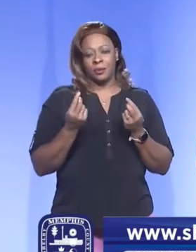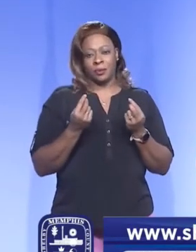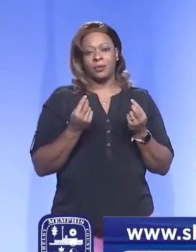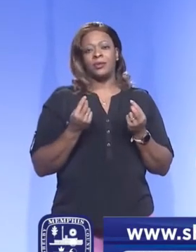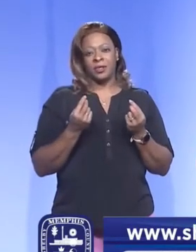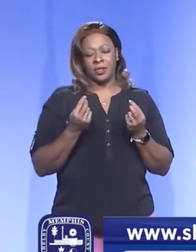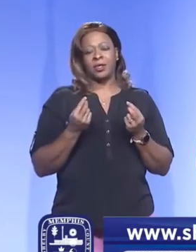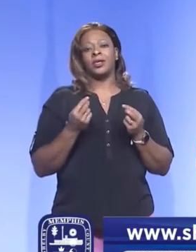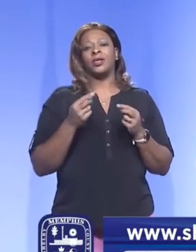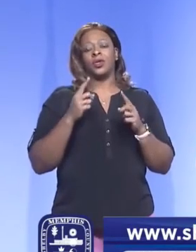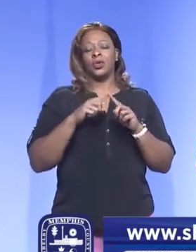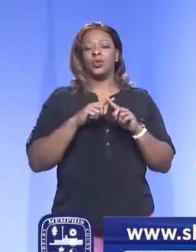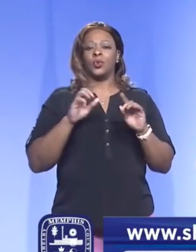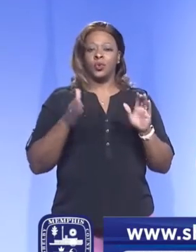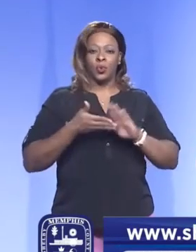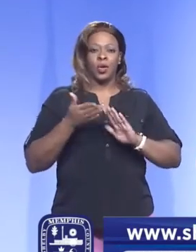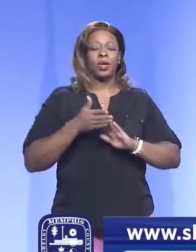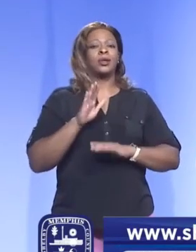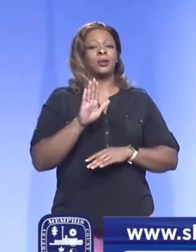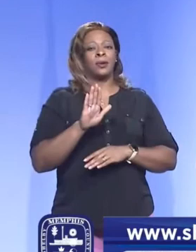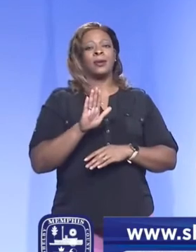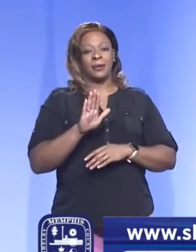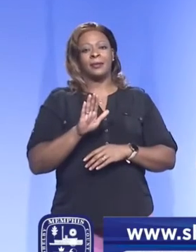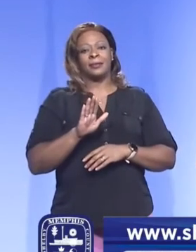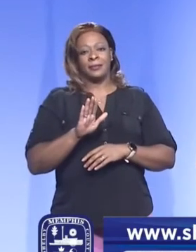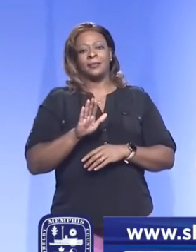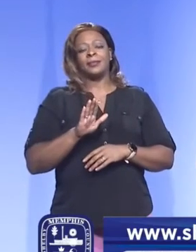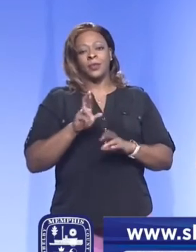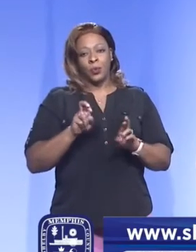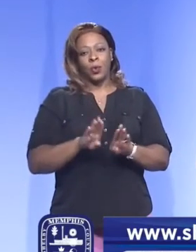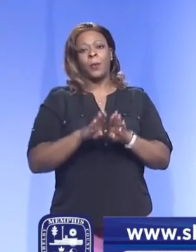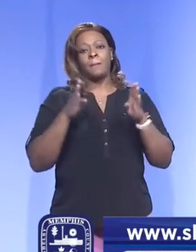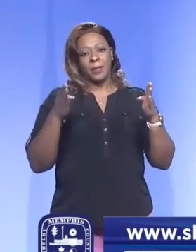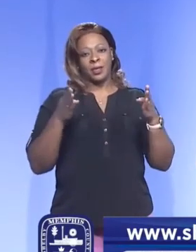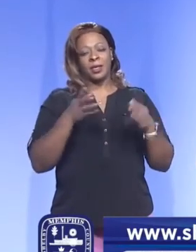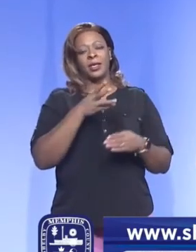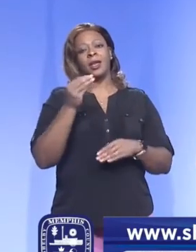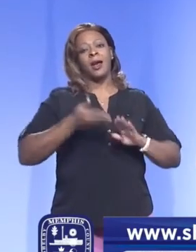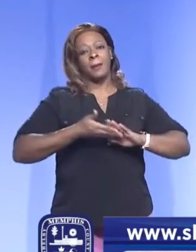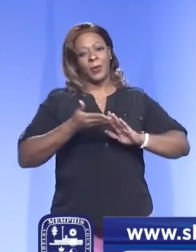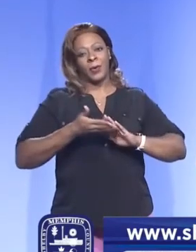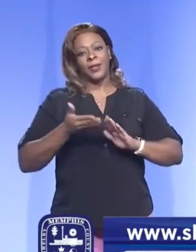going about reopening and operating.